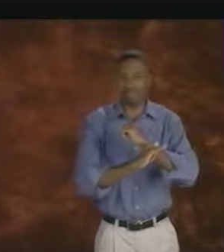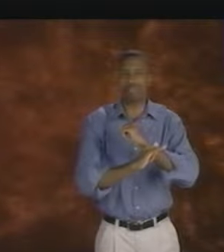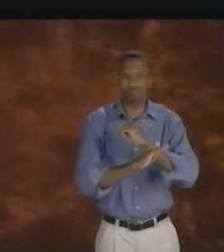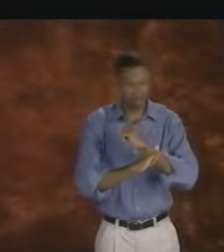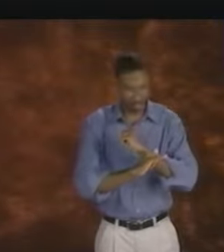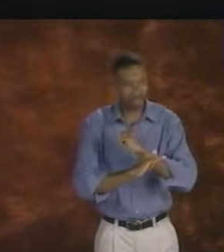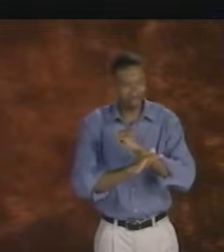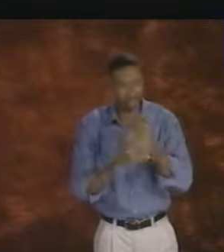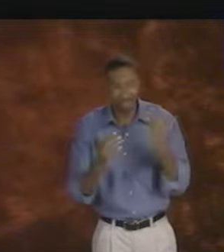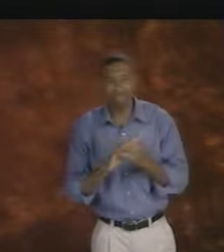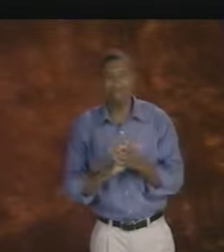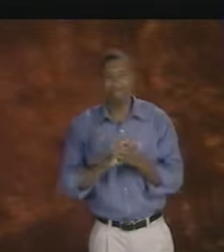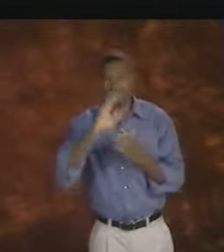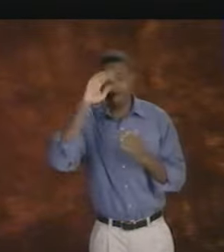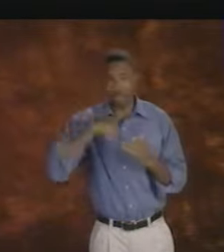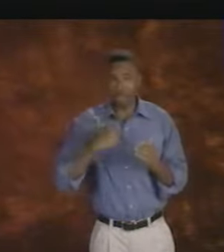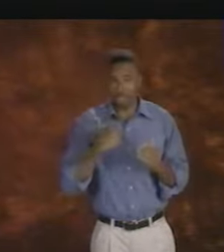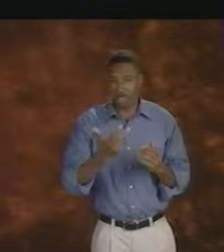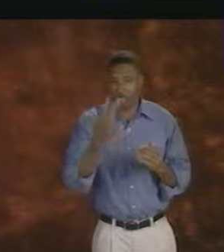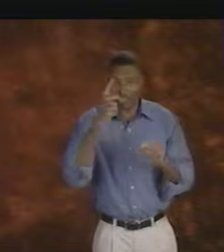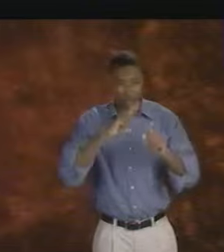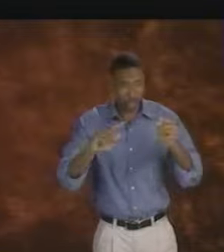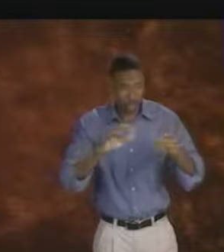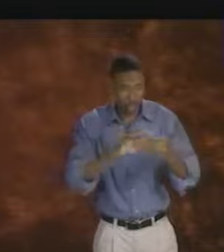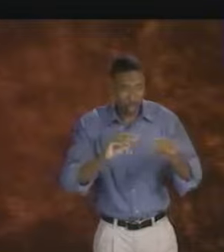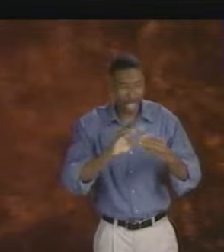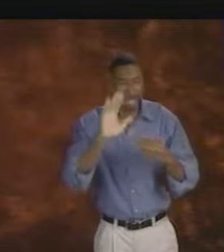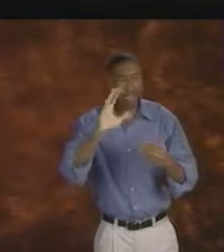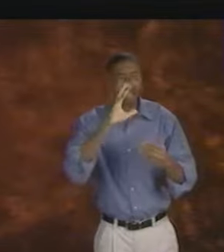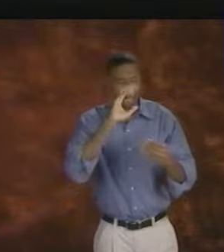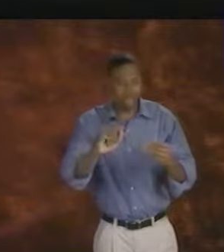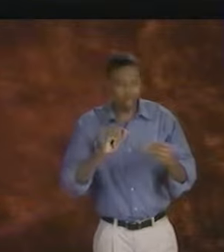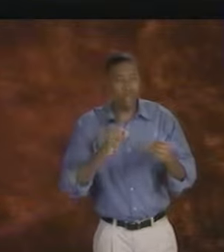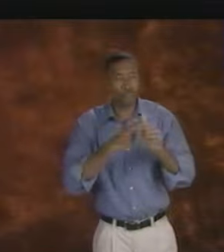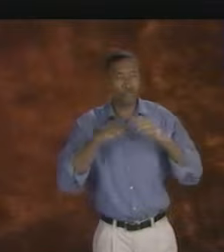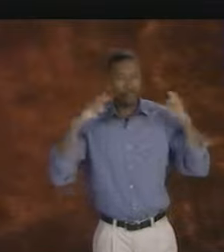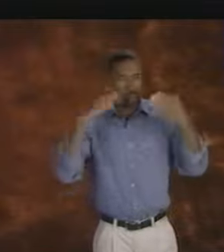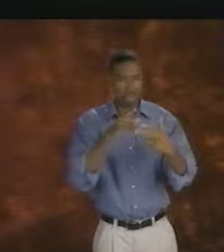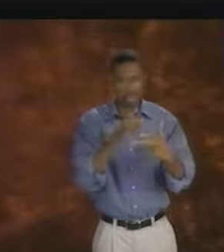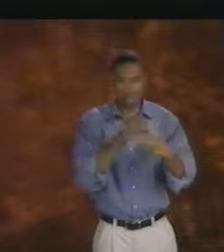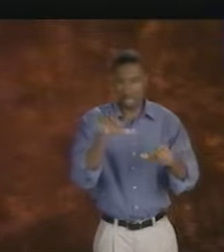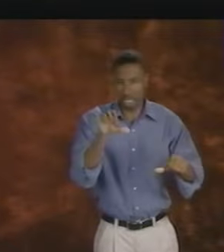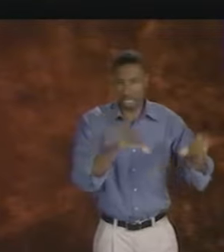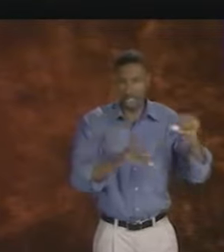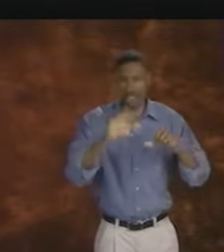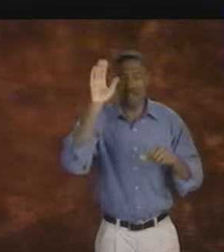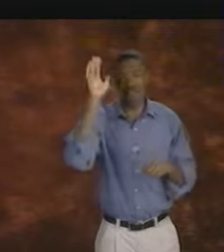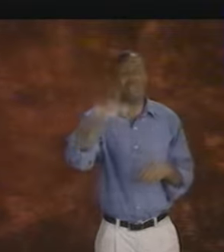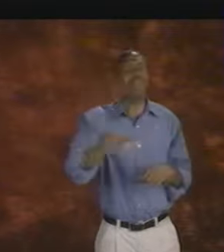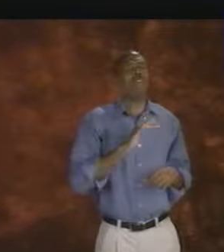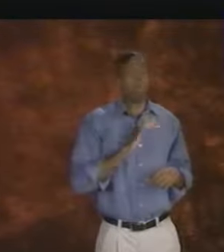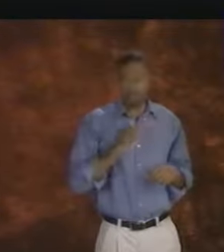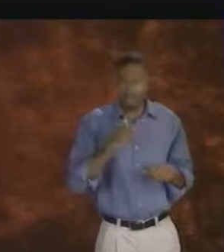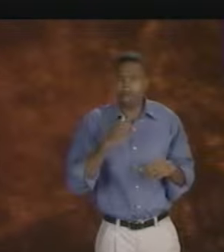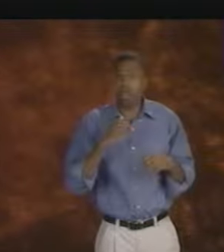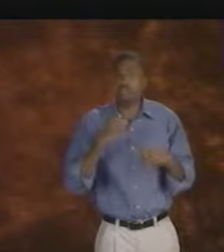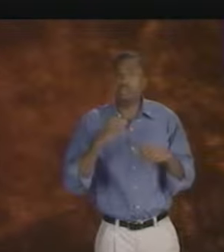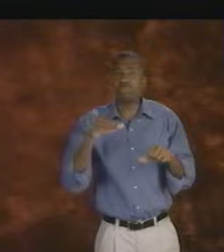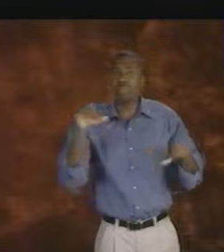Eaton. And my name sign is like this. Today I have 3 stories to tell you that are very fascinating. The first one's about